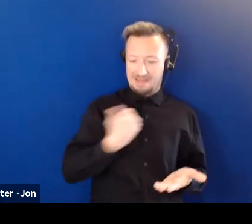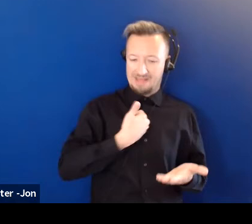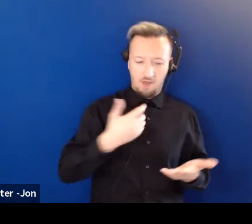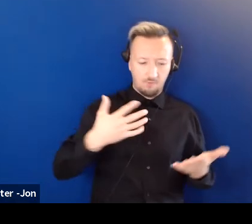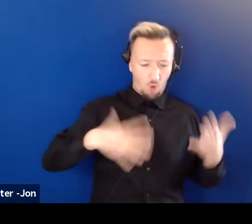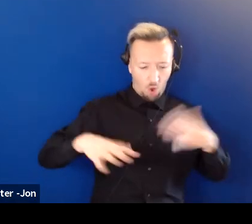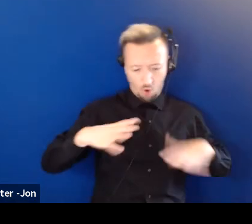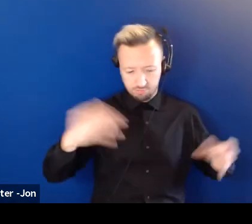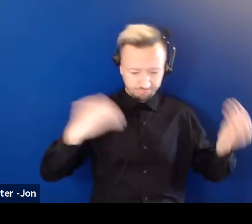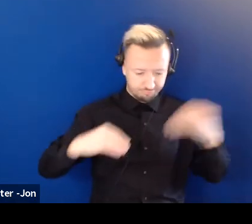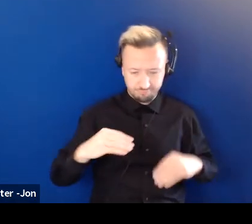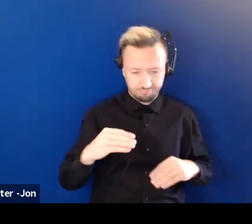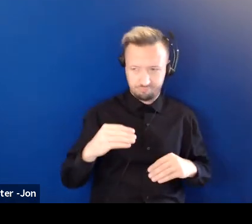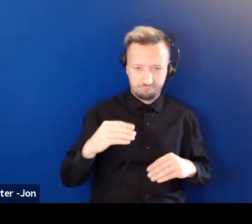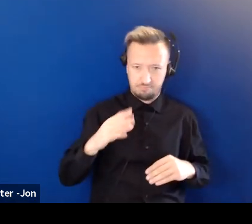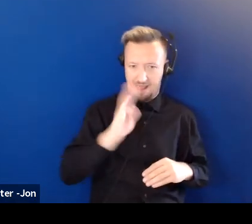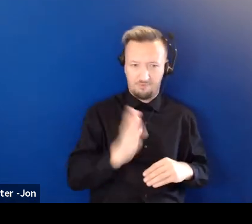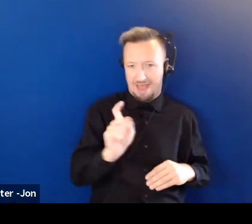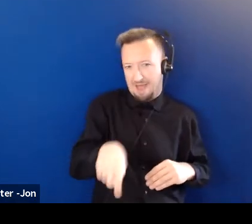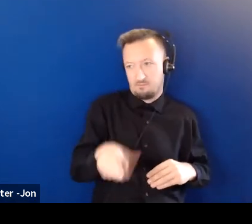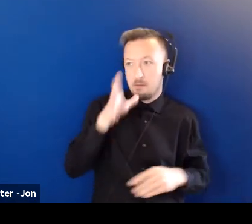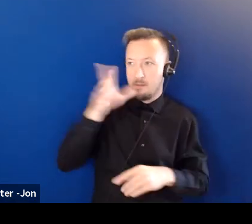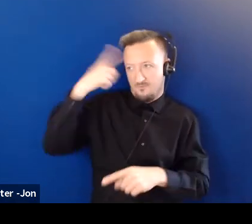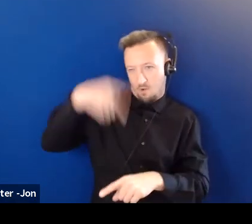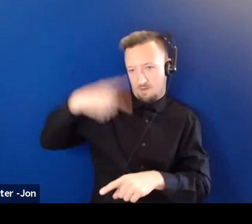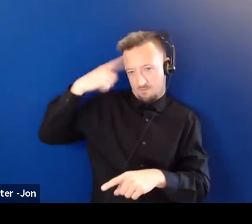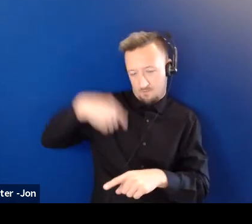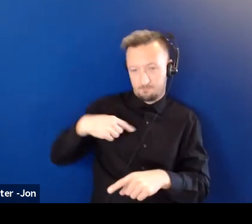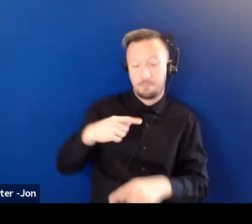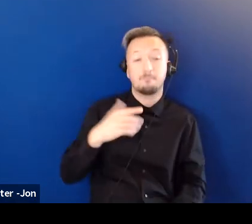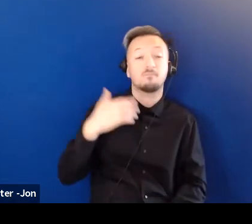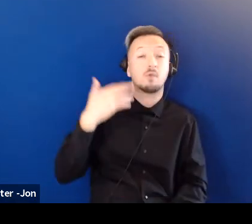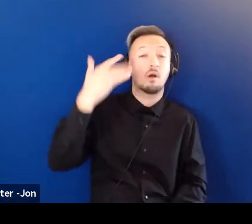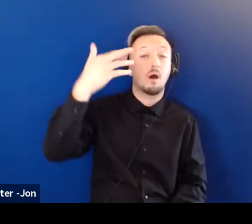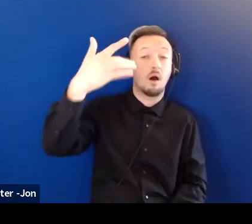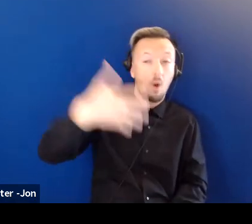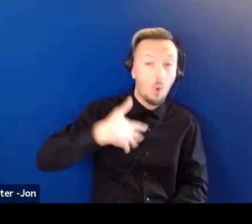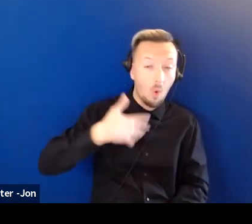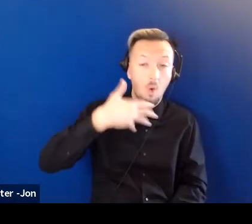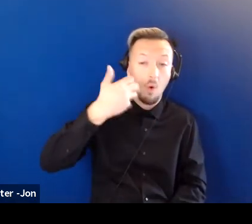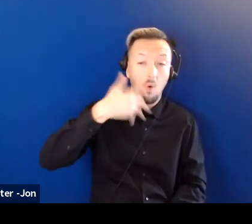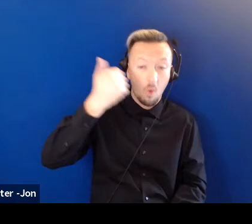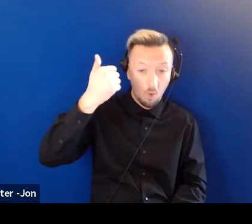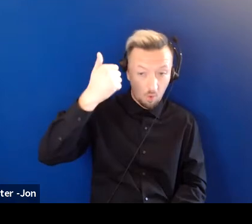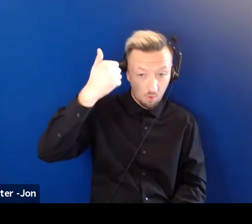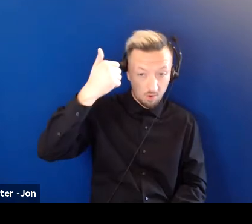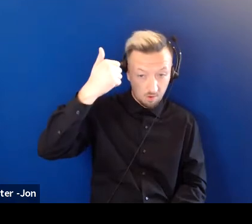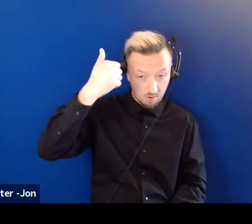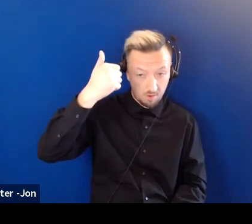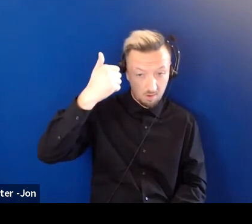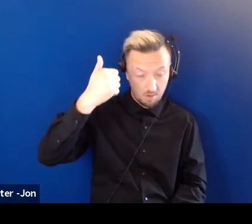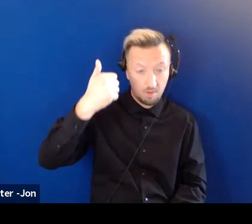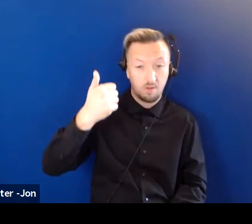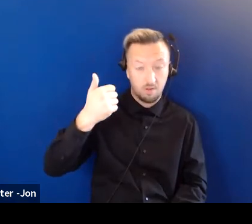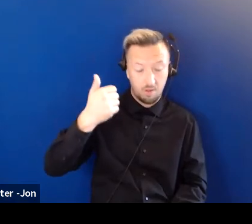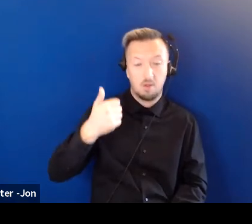Eventually, as I got older and I hadn't learned the skill, my mother realized that we would have to find just a different way